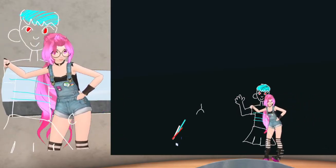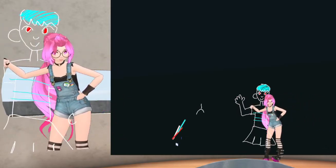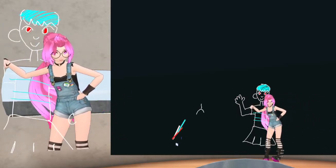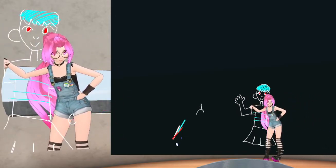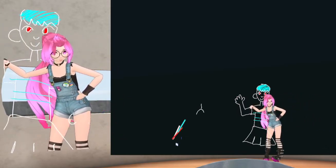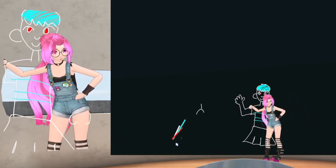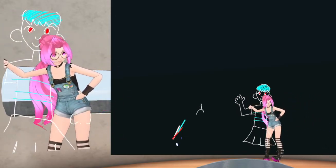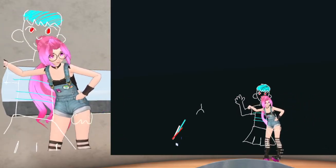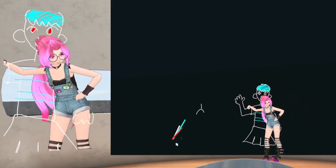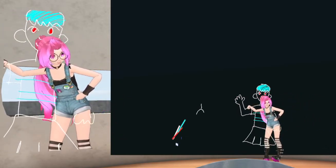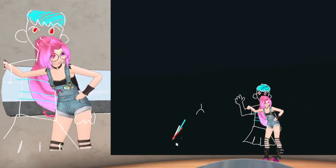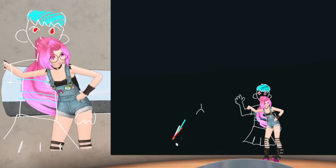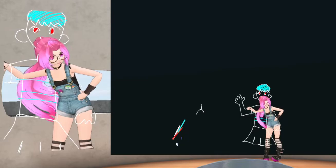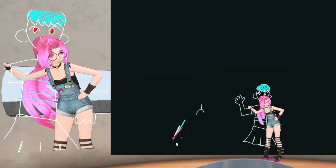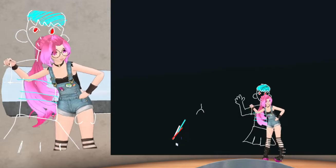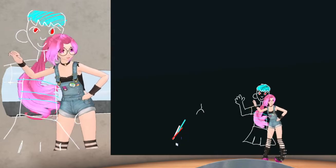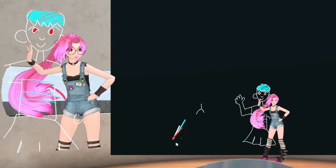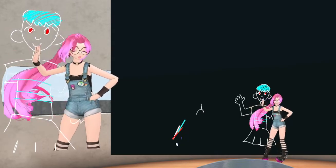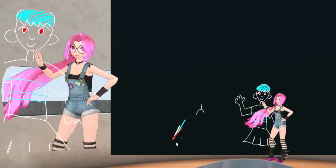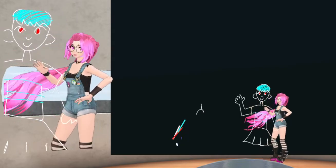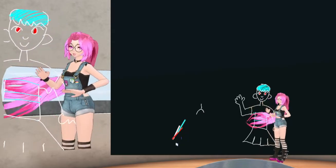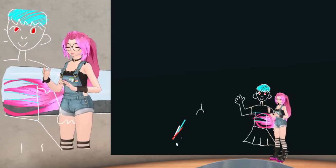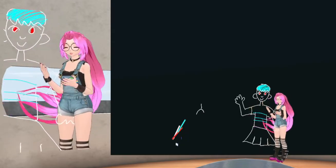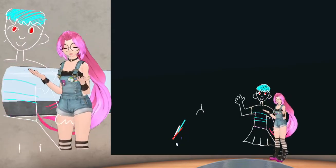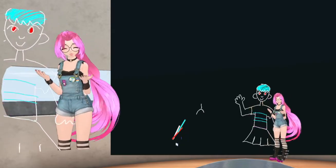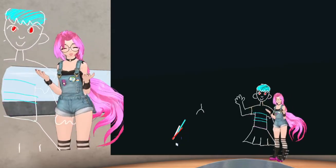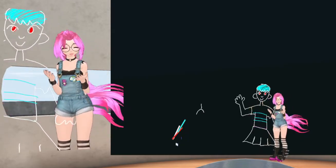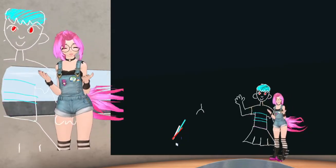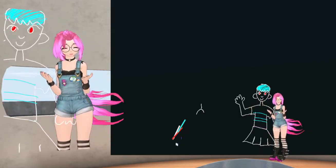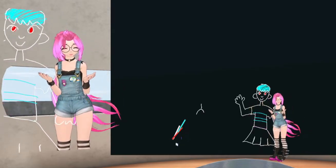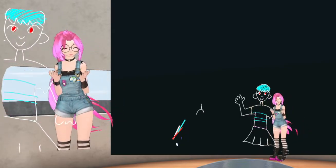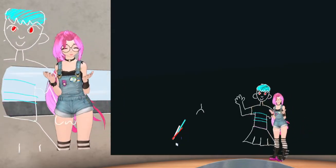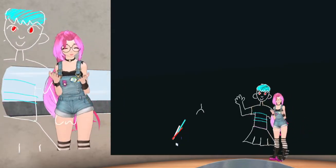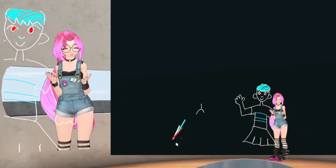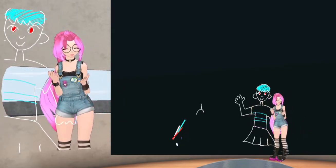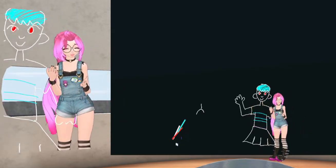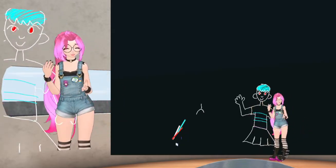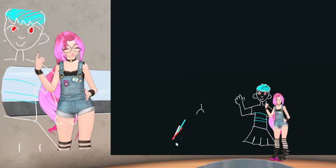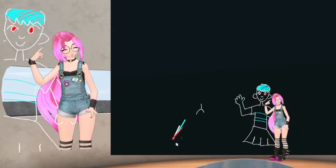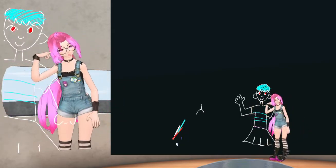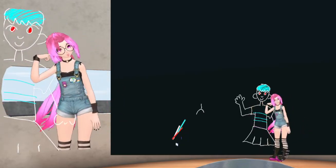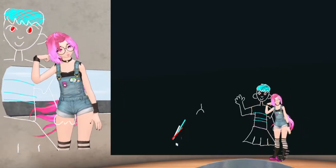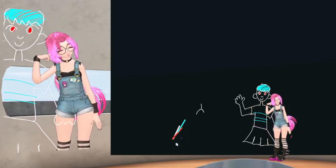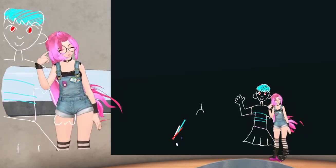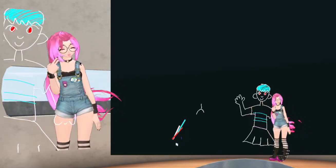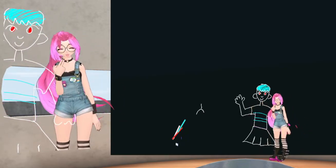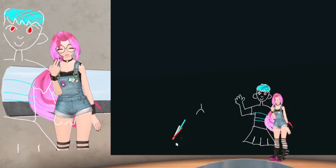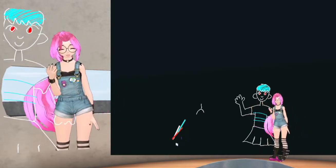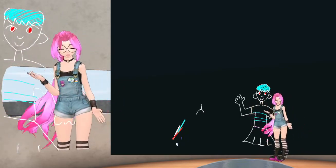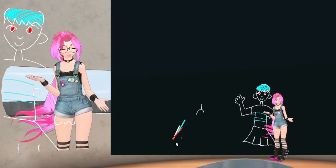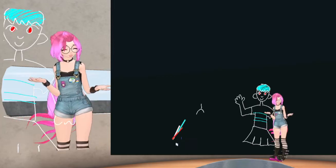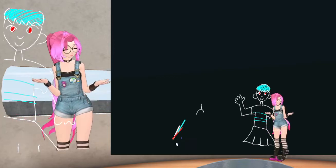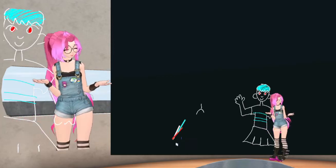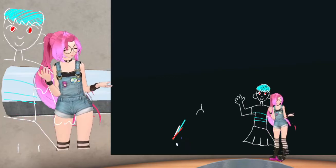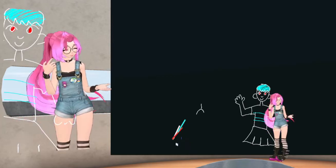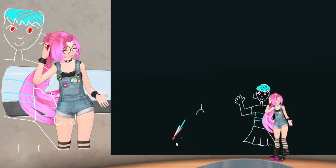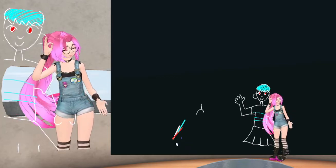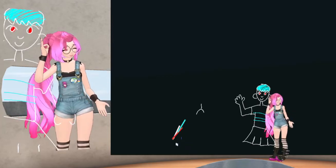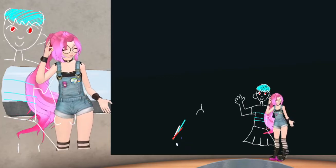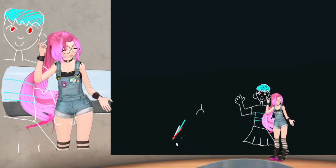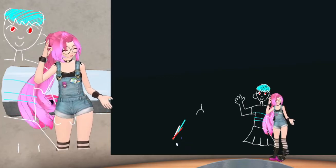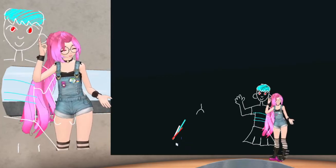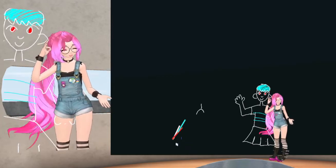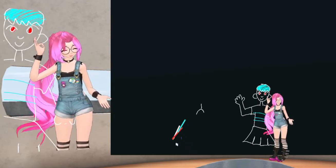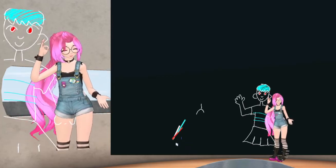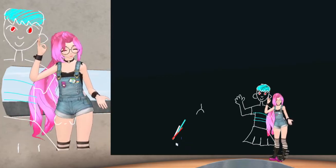They're super cool. So, what does this person's hair look like? What